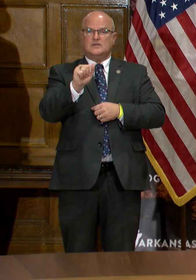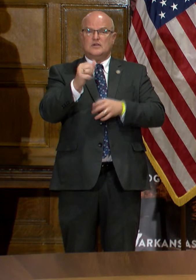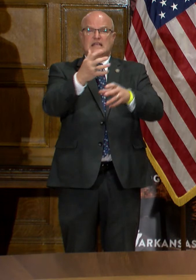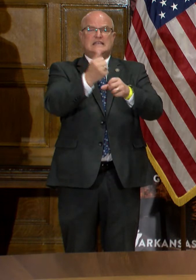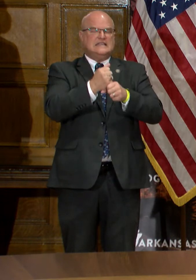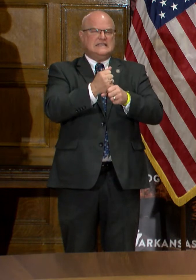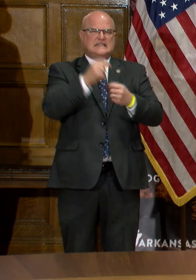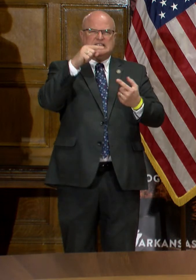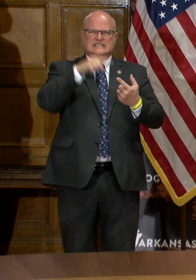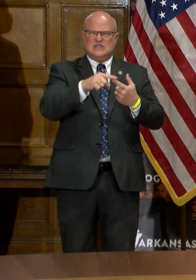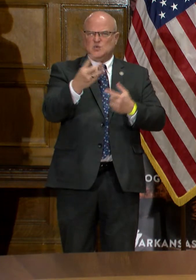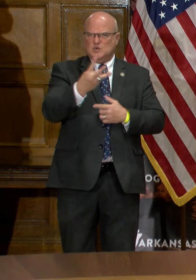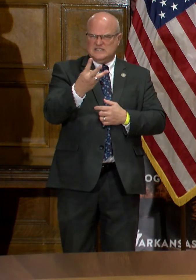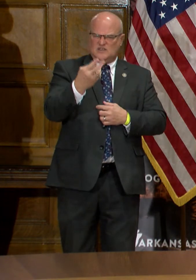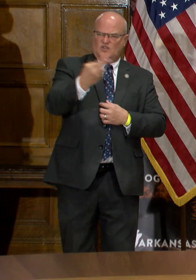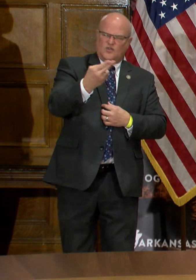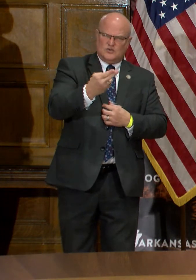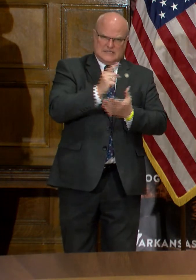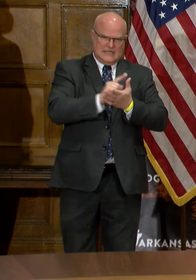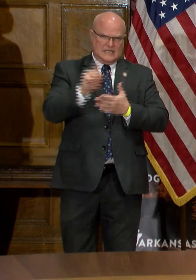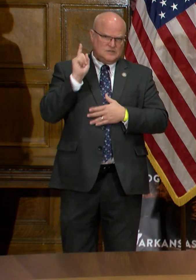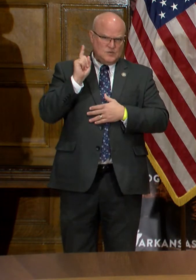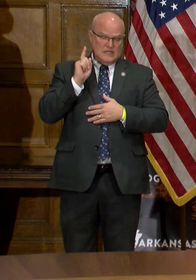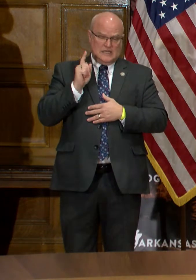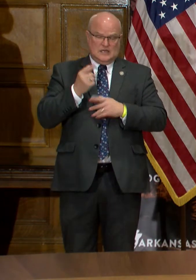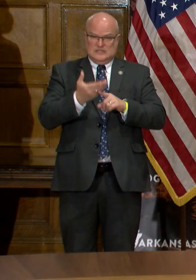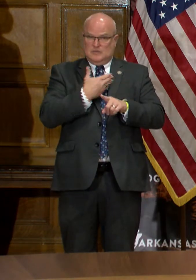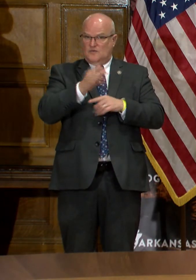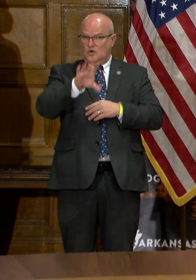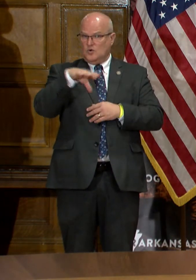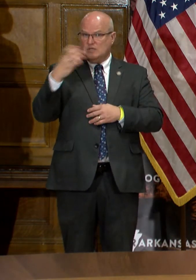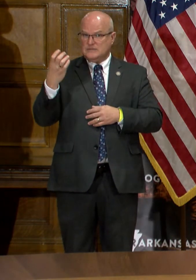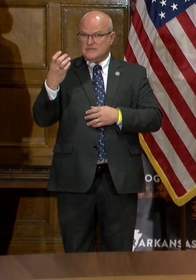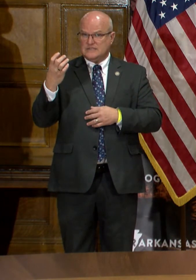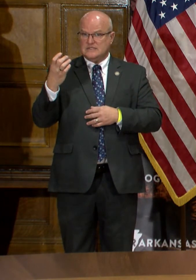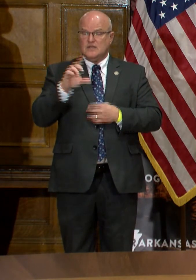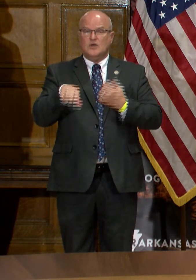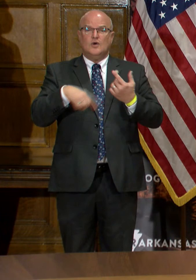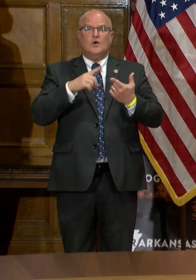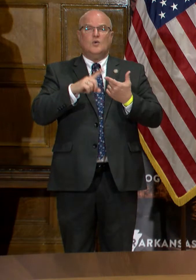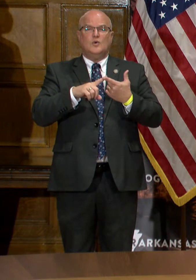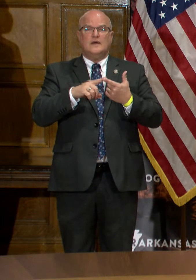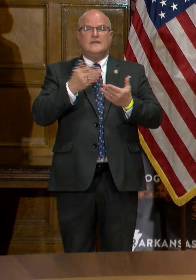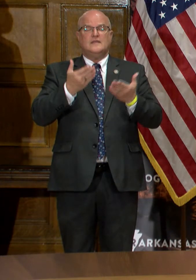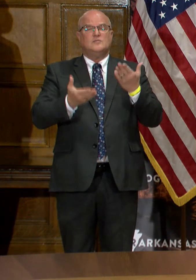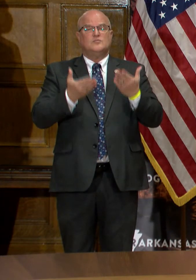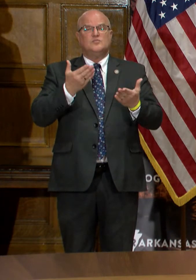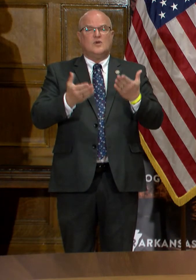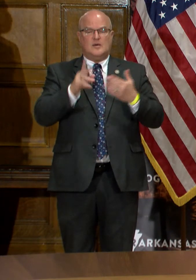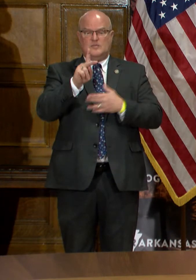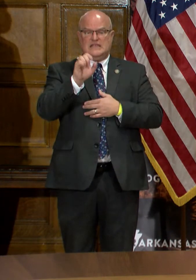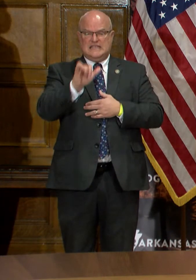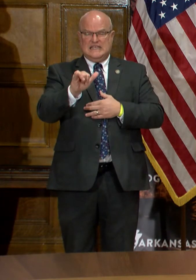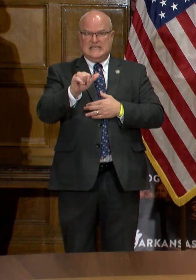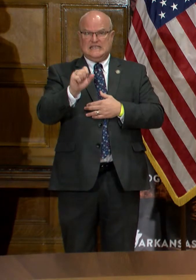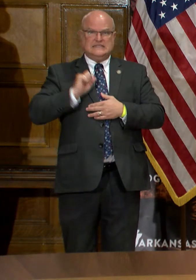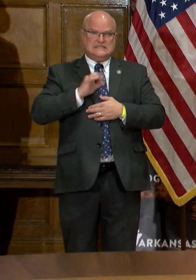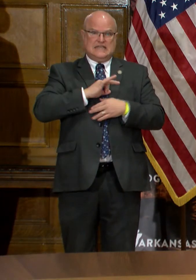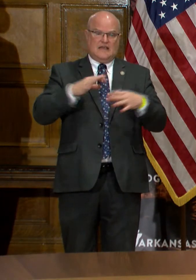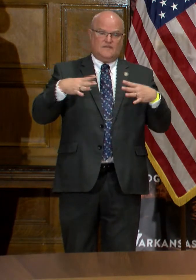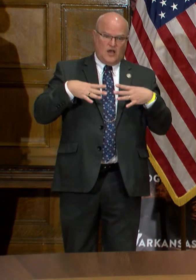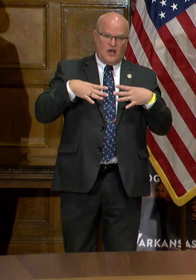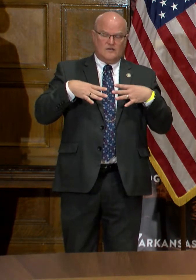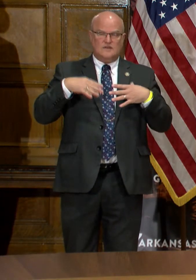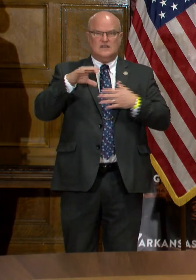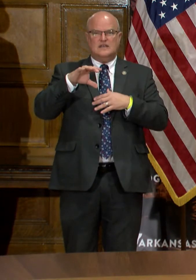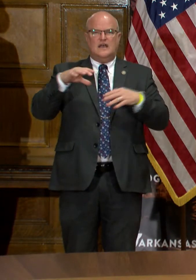their doses until Wednesday or Thursday last week, right before Christmas, when there probably were key staff taking off work. The holidays, of